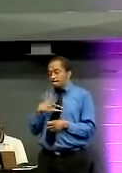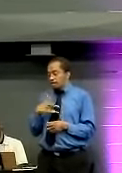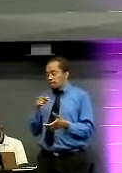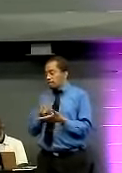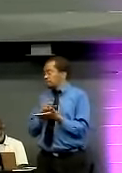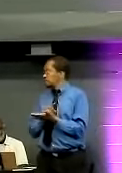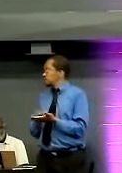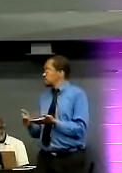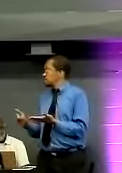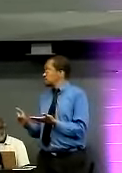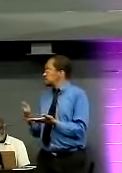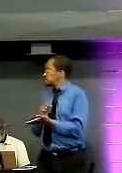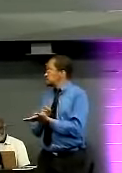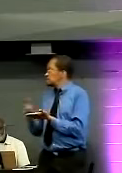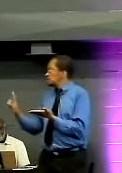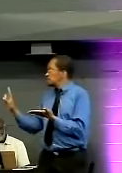this week?